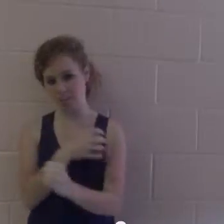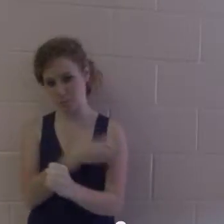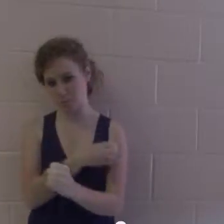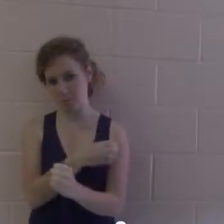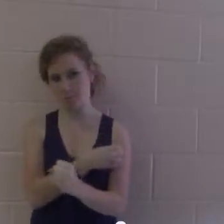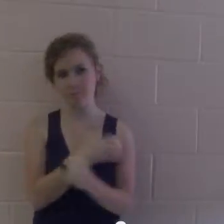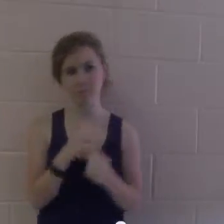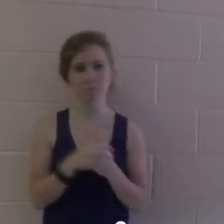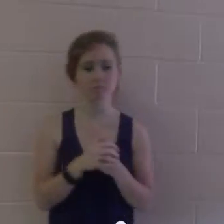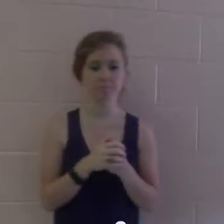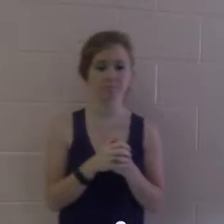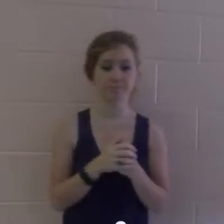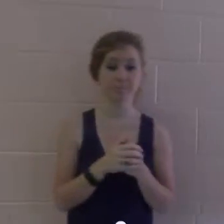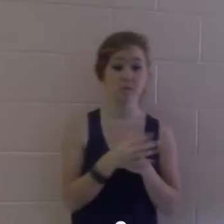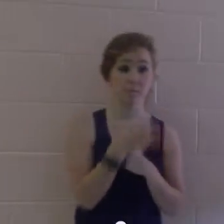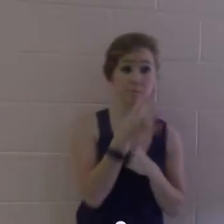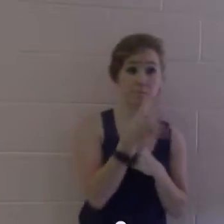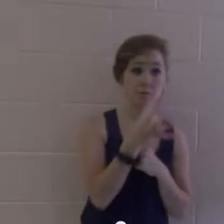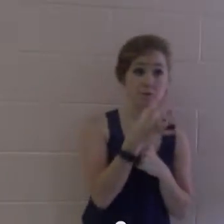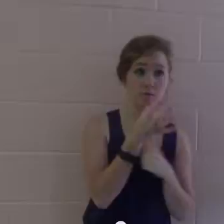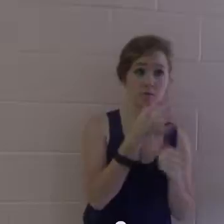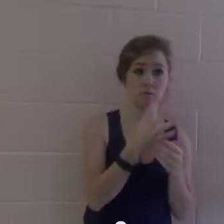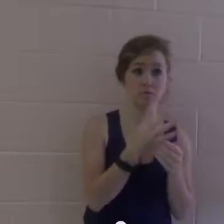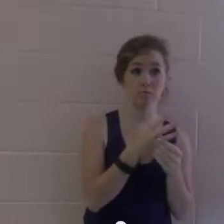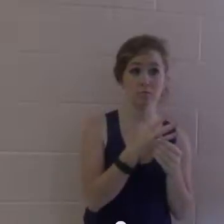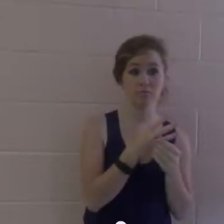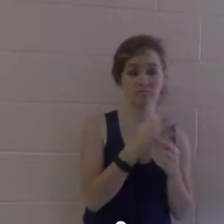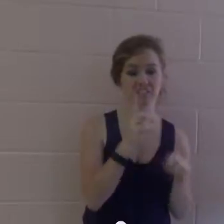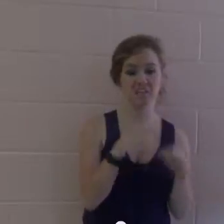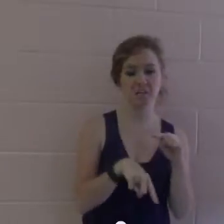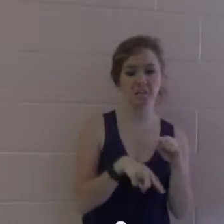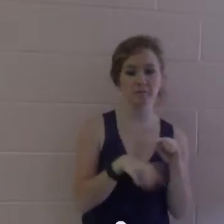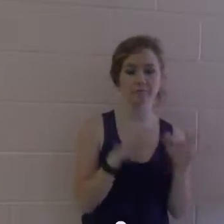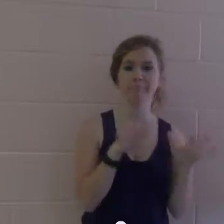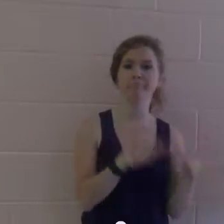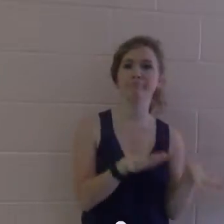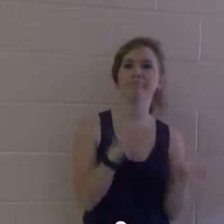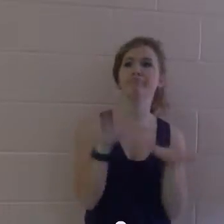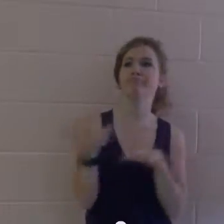And all of the energy reserves are slowly being replenished.